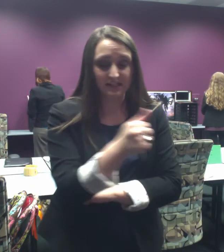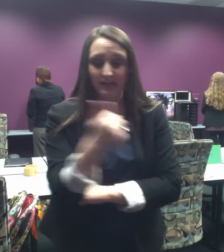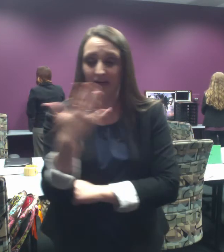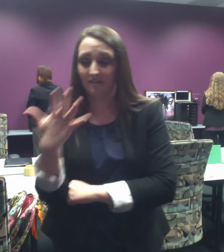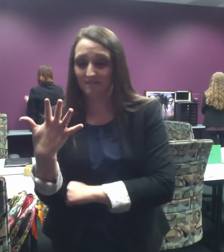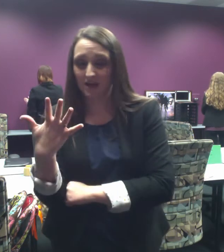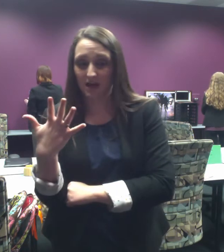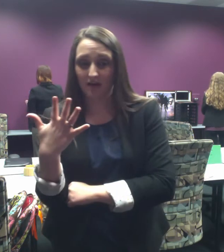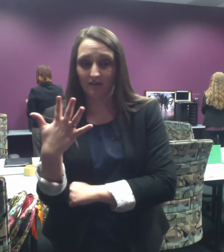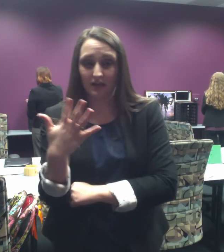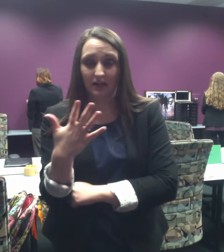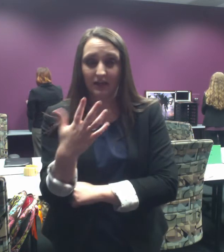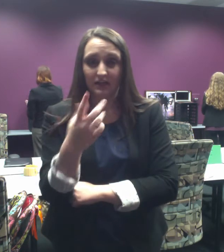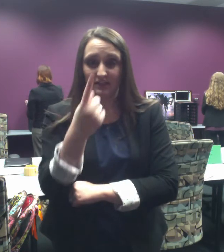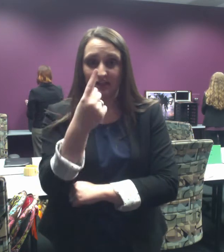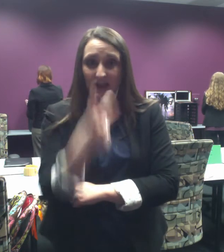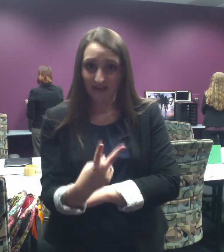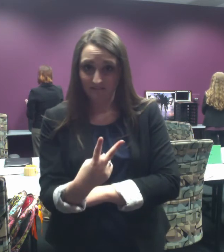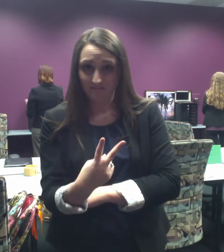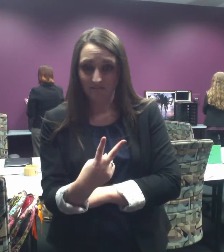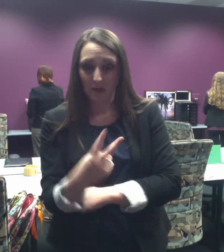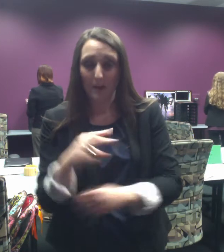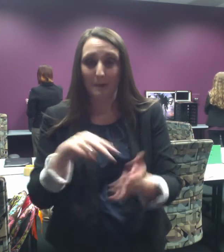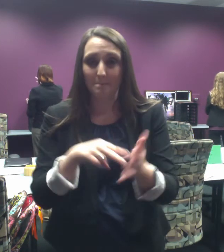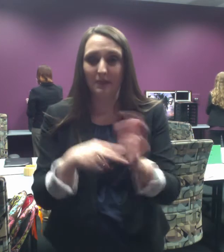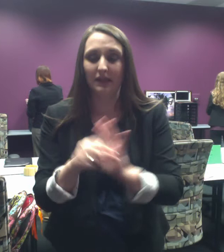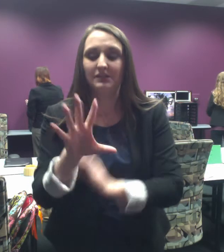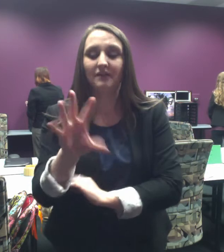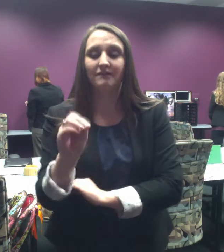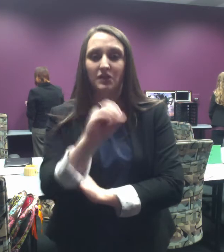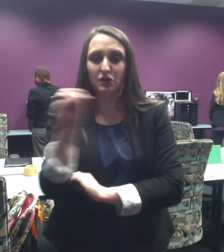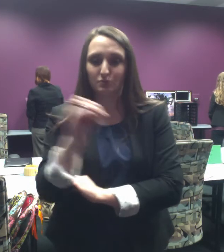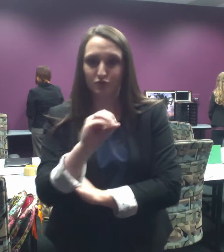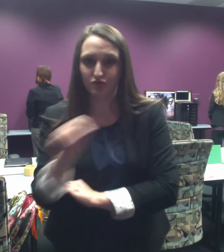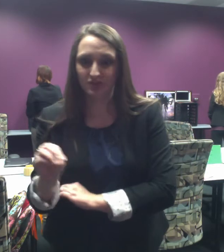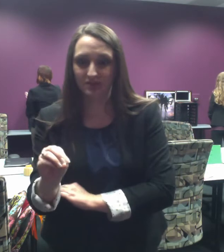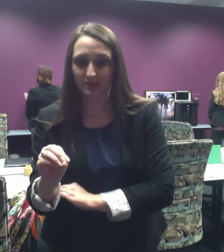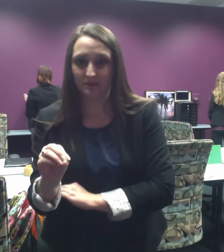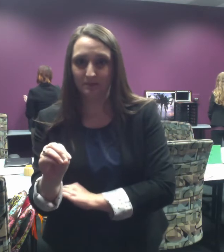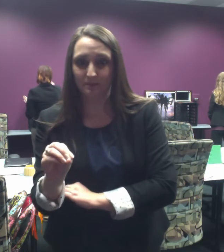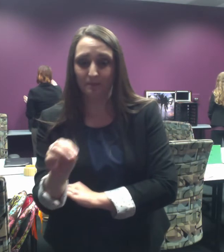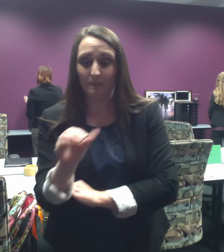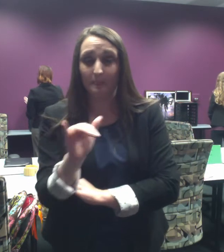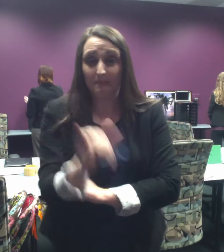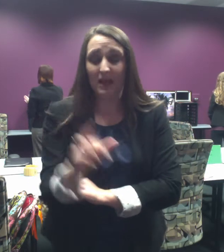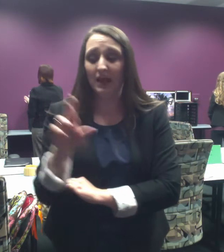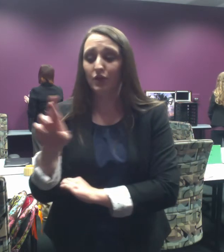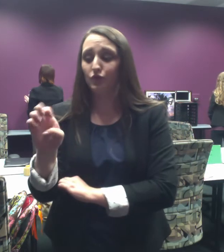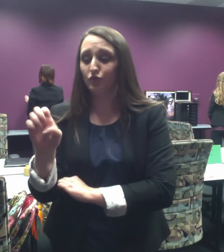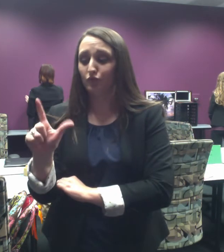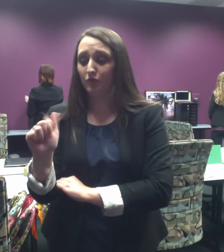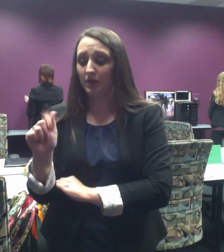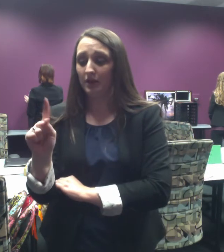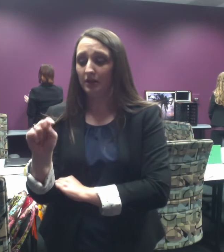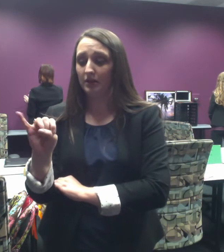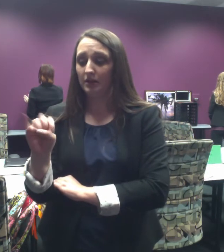much air or how much water vapor the air can hold, how much is actually in it, and that's relative humidity. The device they use